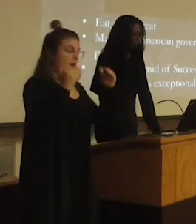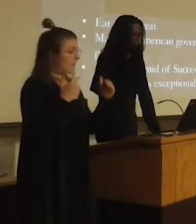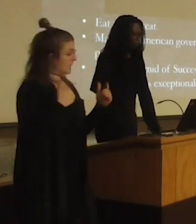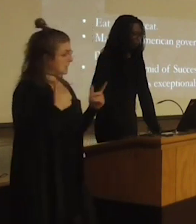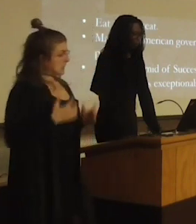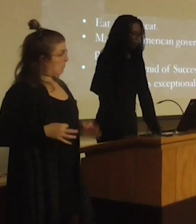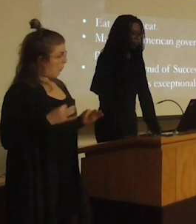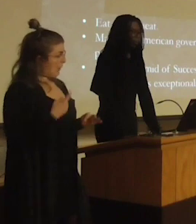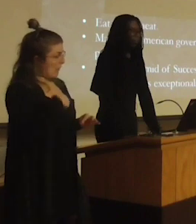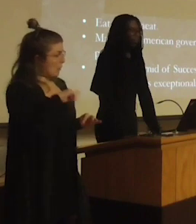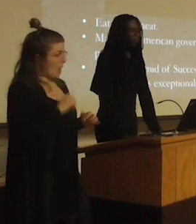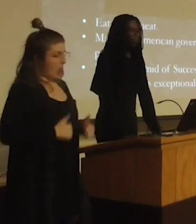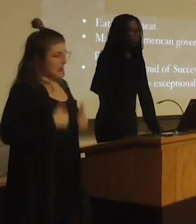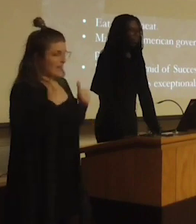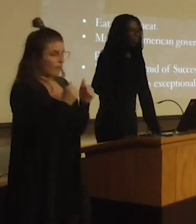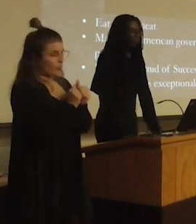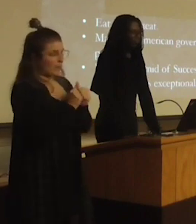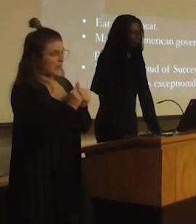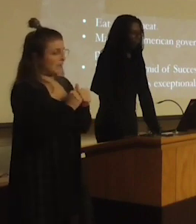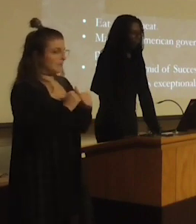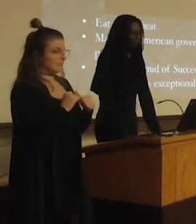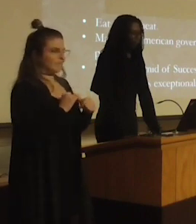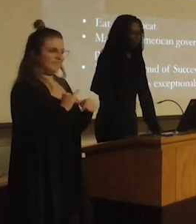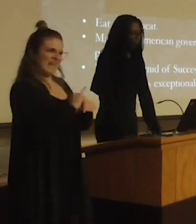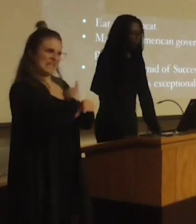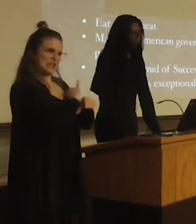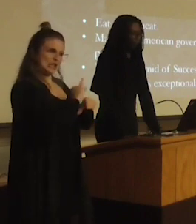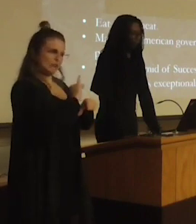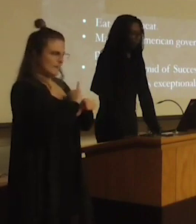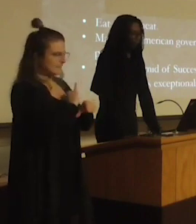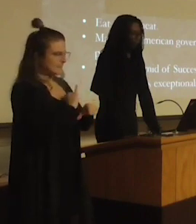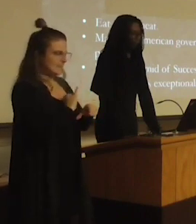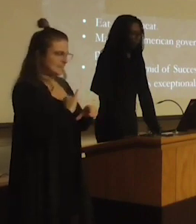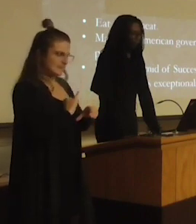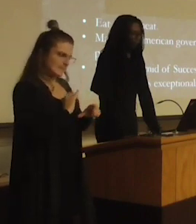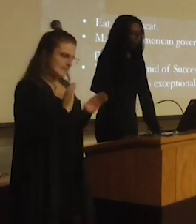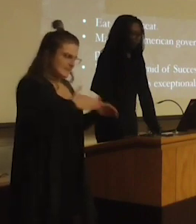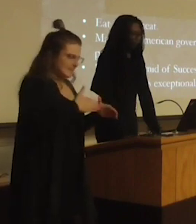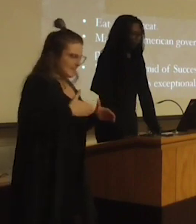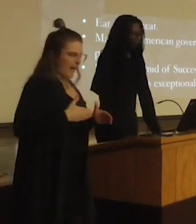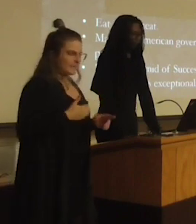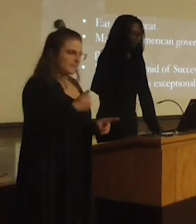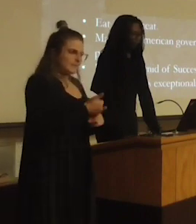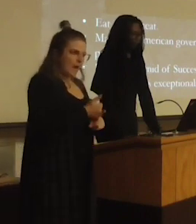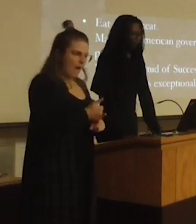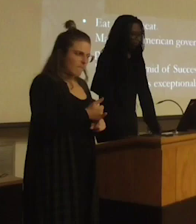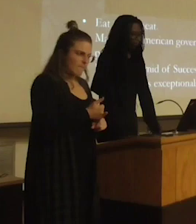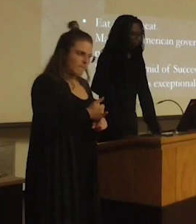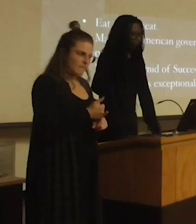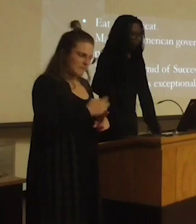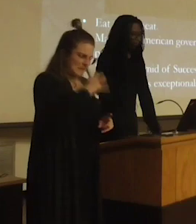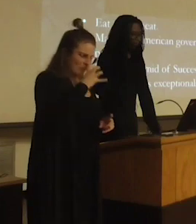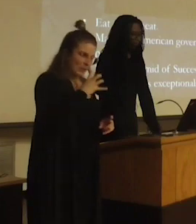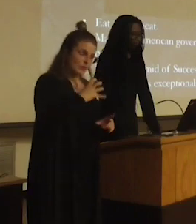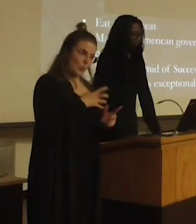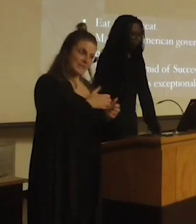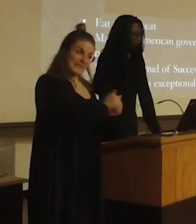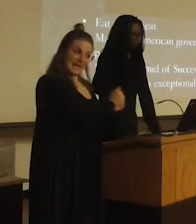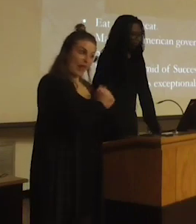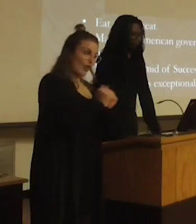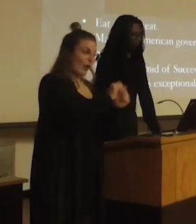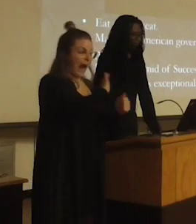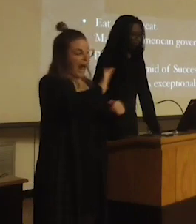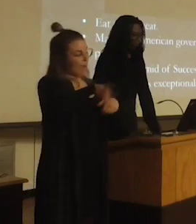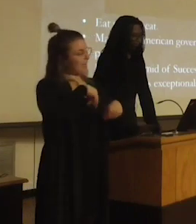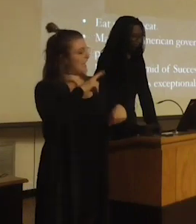do all we can to live with industriousness and self-discipline and selflessness, so that together as a whole, our nation